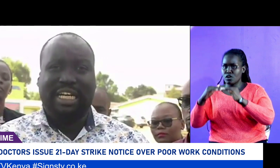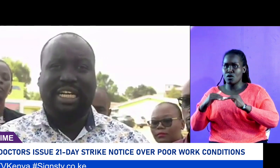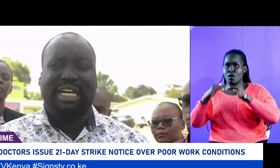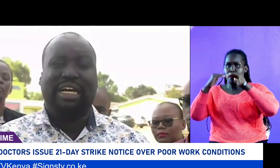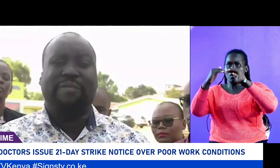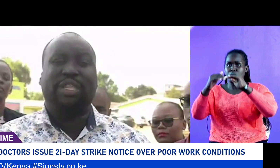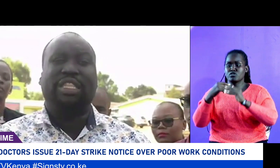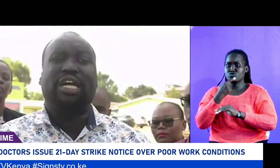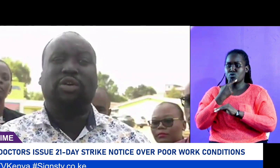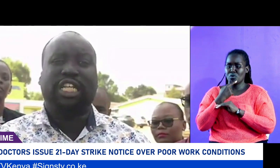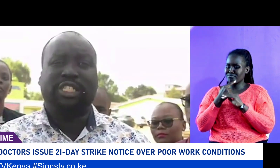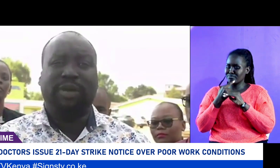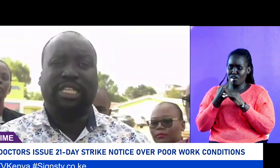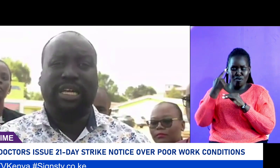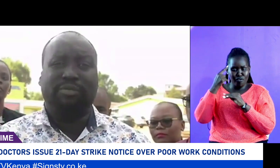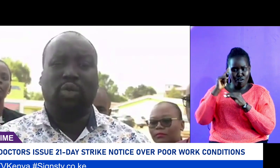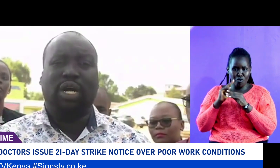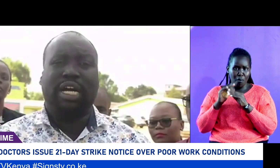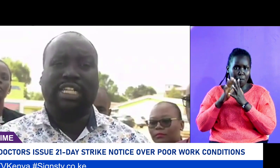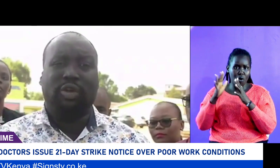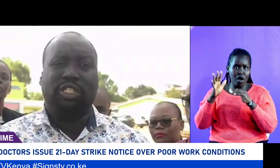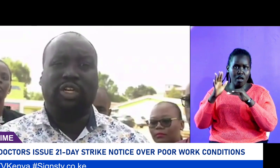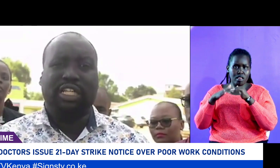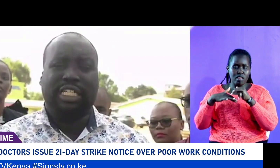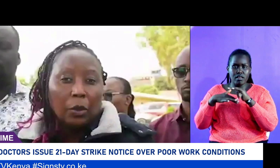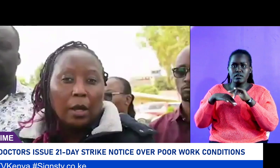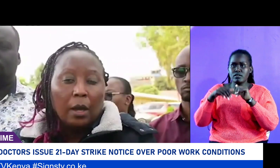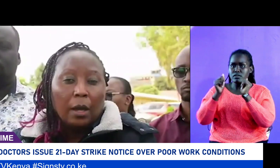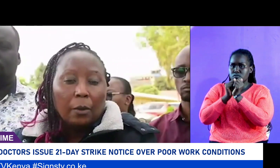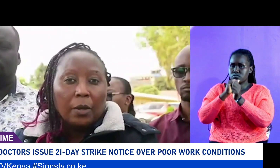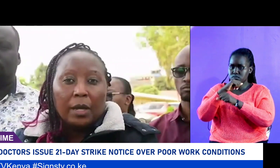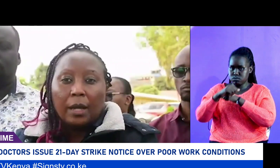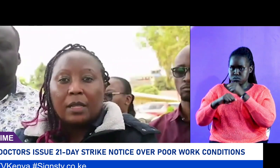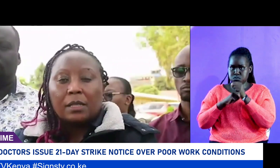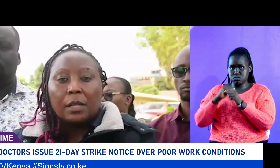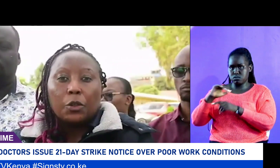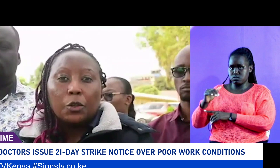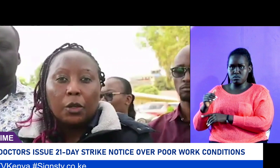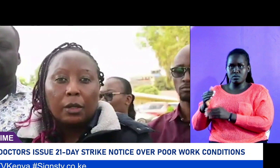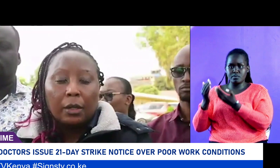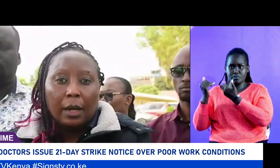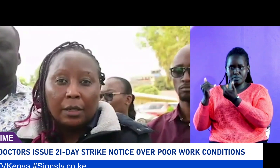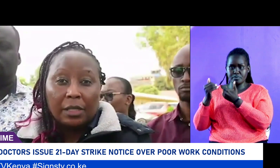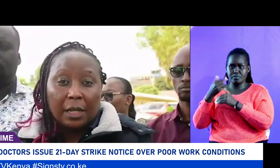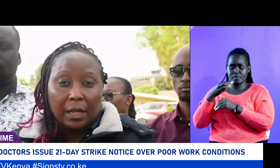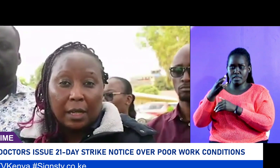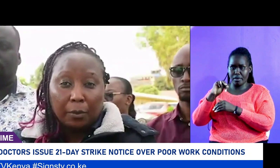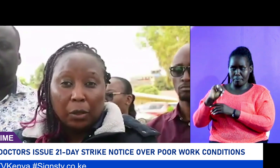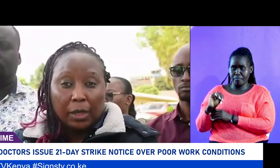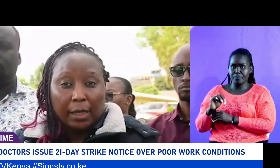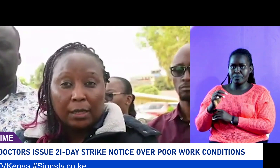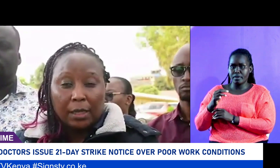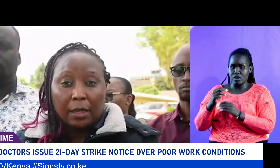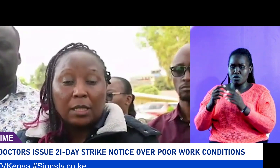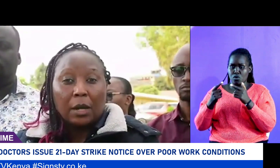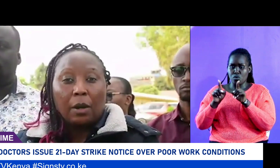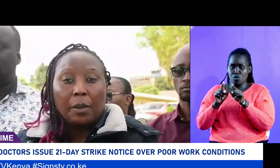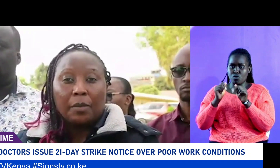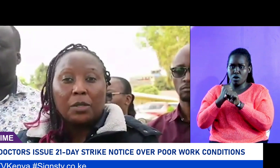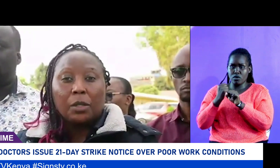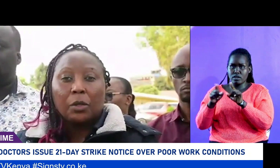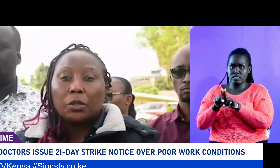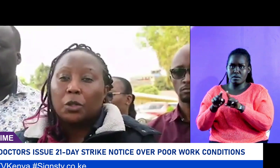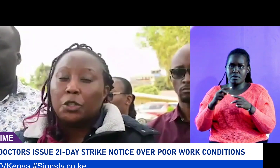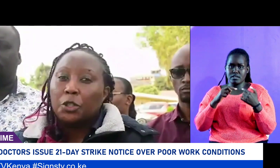years, and the county expects them to work as consultants. We as a union are standing here boldly saying that